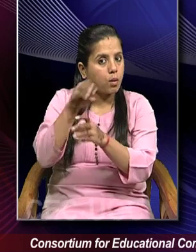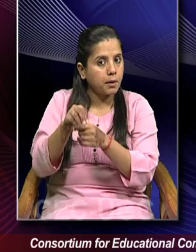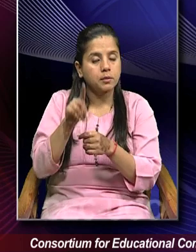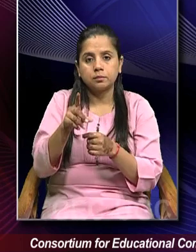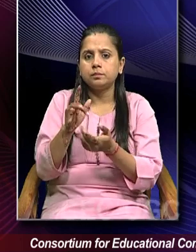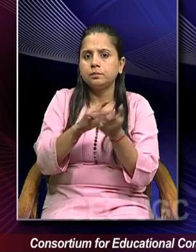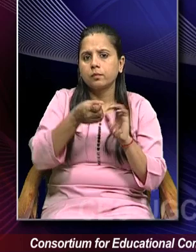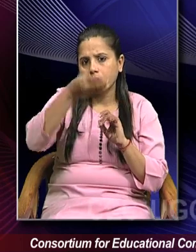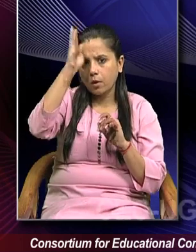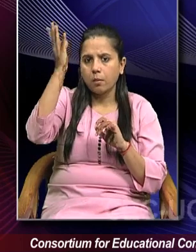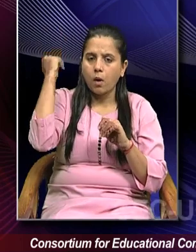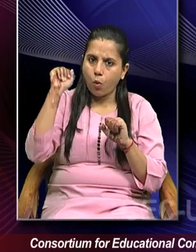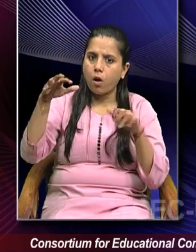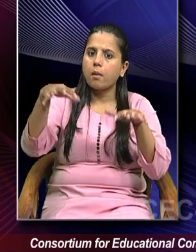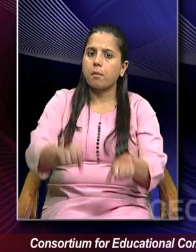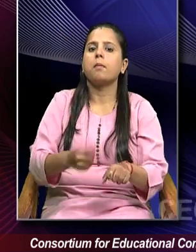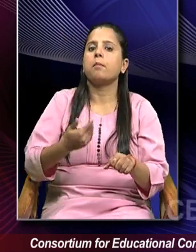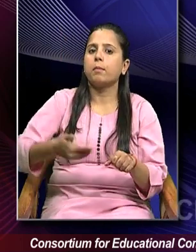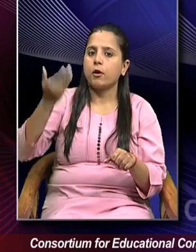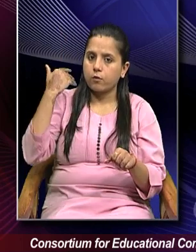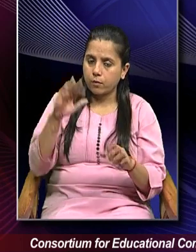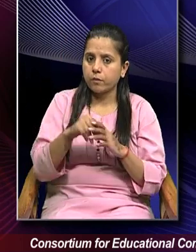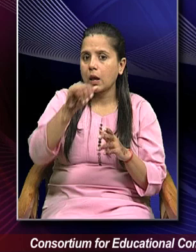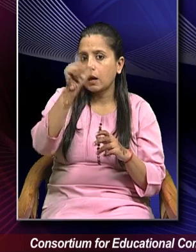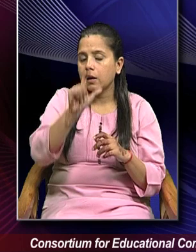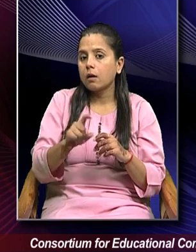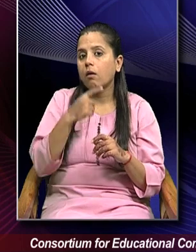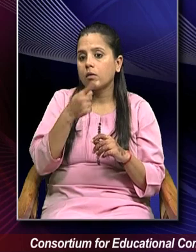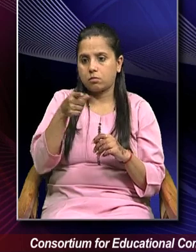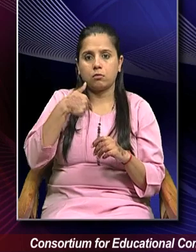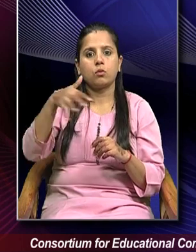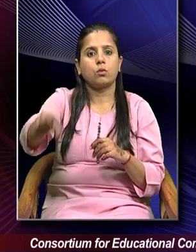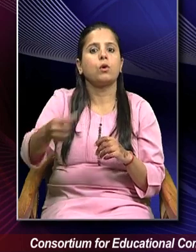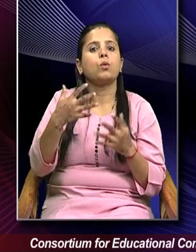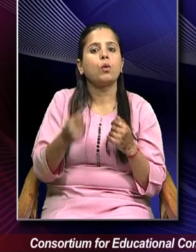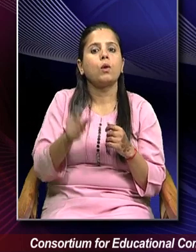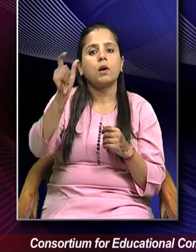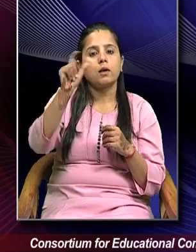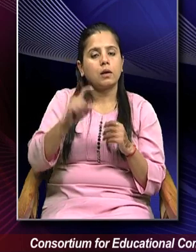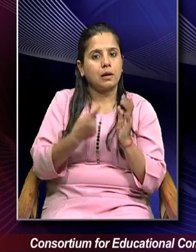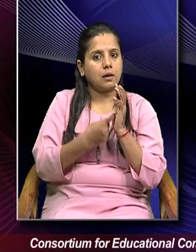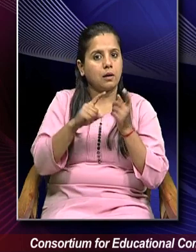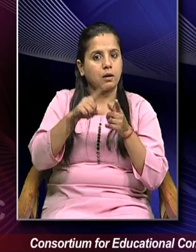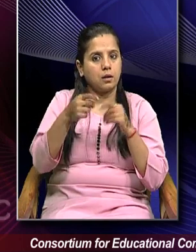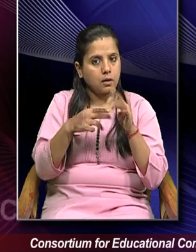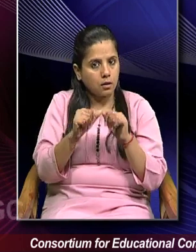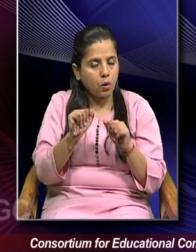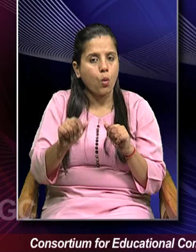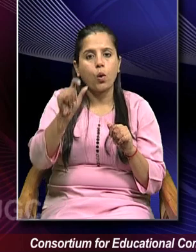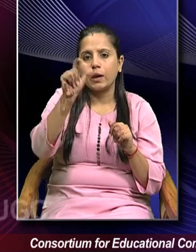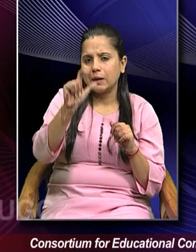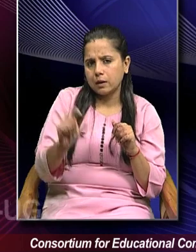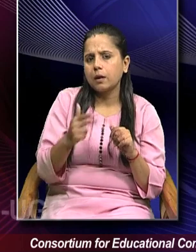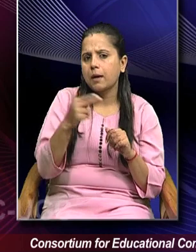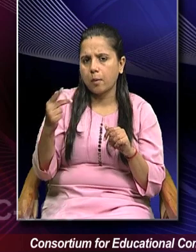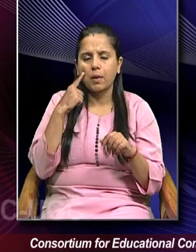part of the Roman Empire, and the Italians brought the issue of Italia Irredenta or unredeemed Italy.